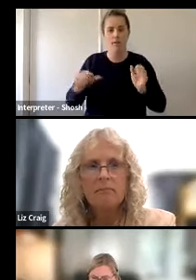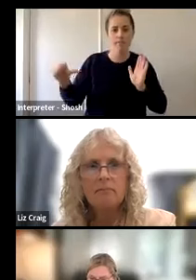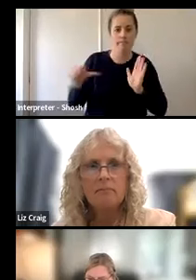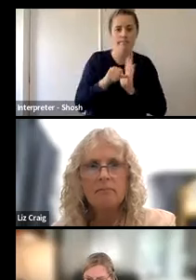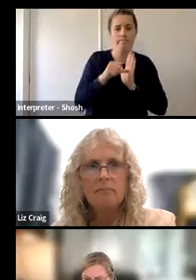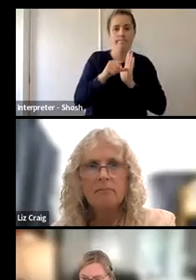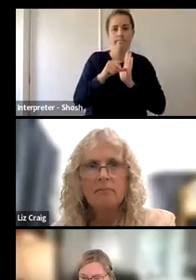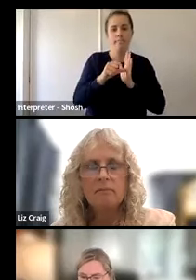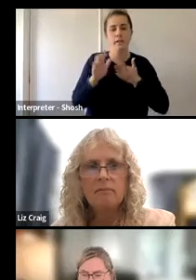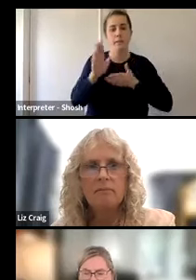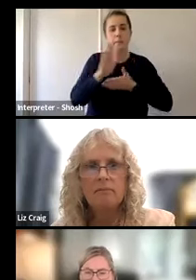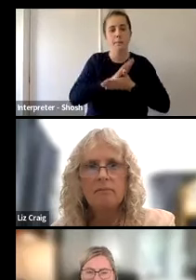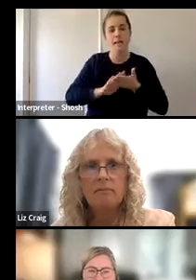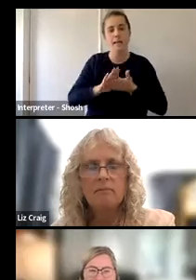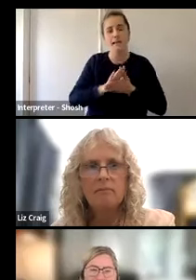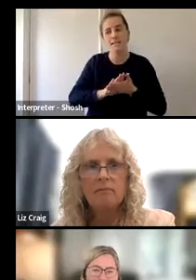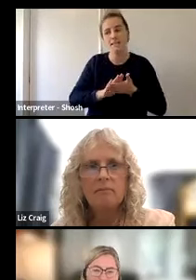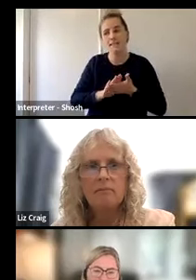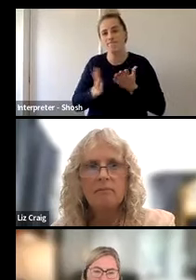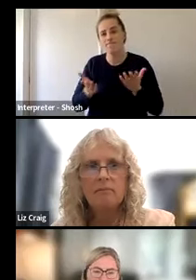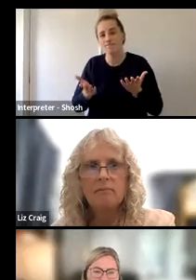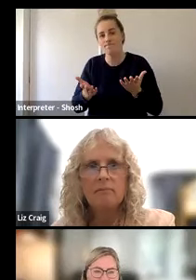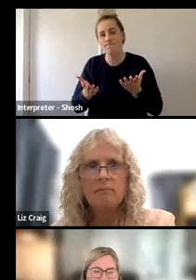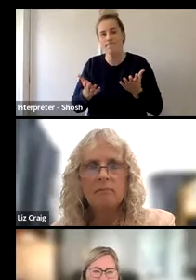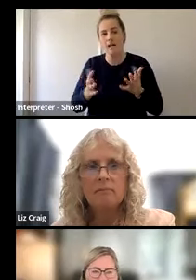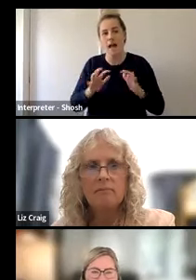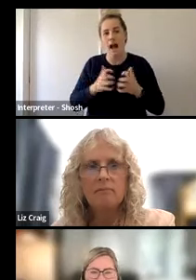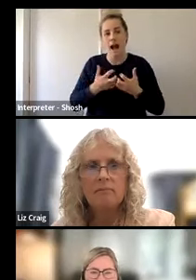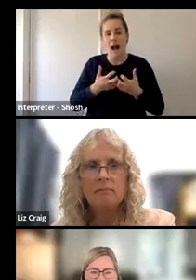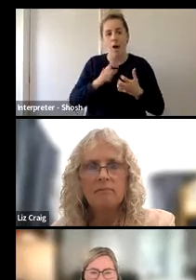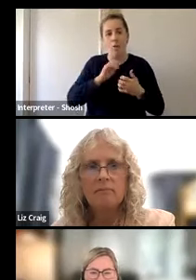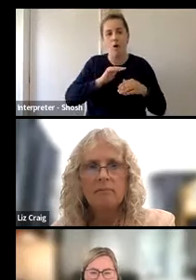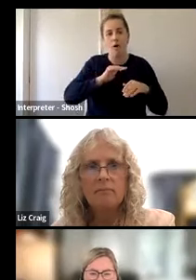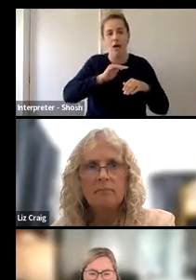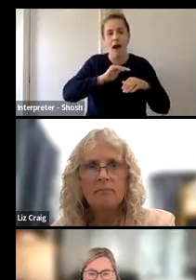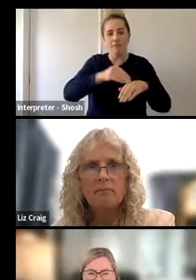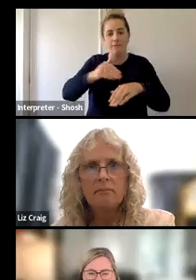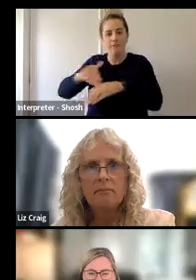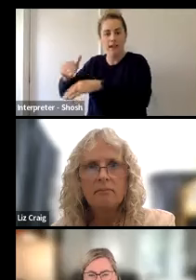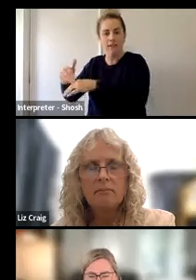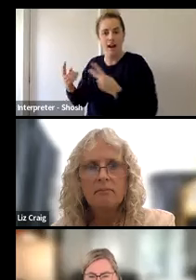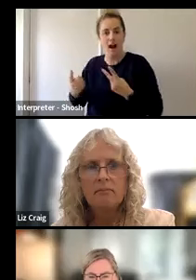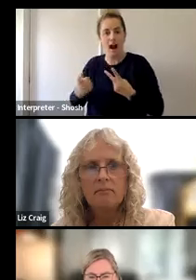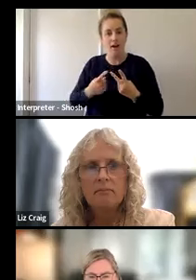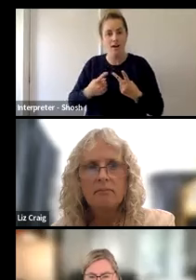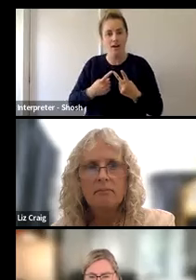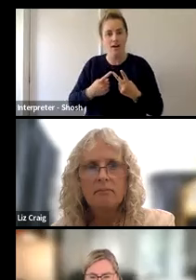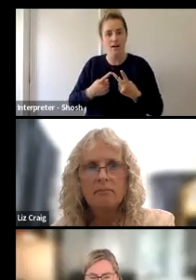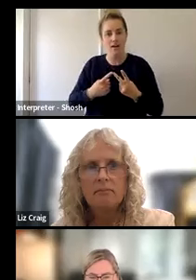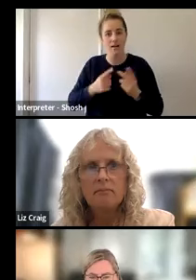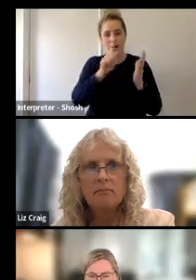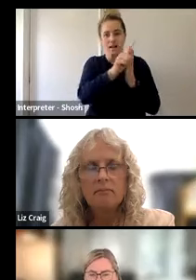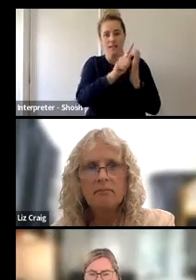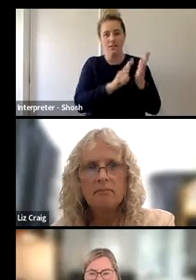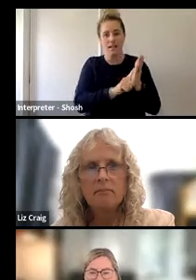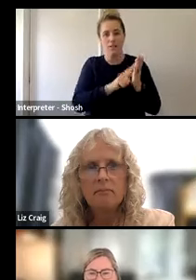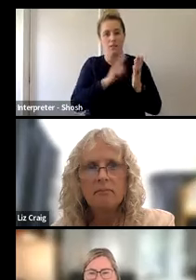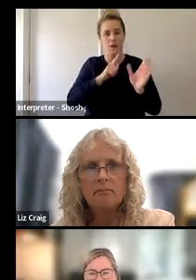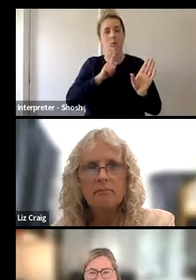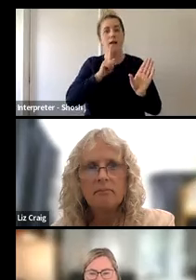talked about, it would just interact with other pieces of legislation in a way that would break them or create years of